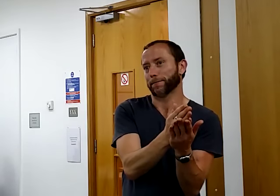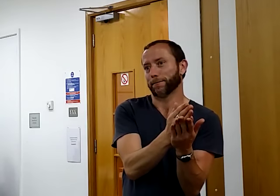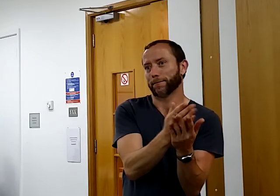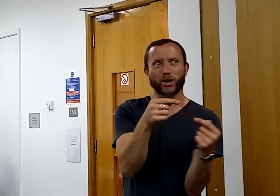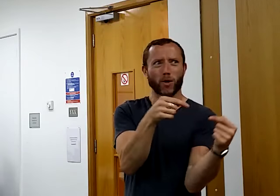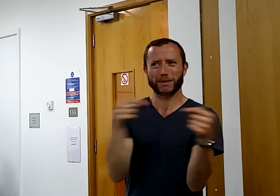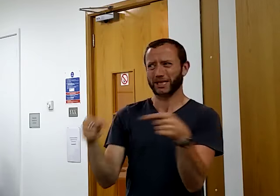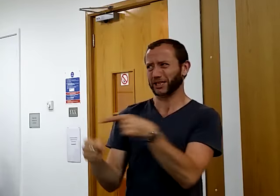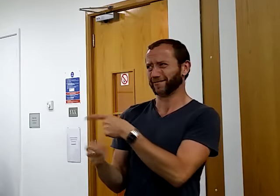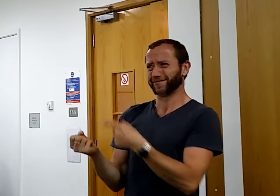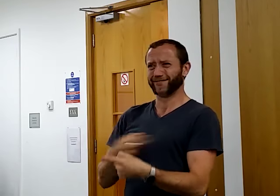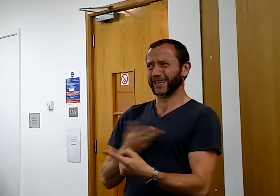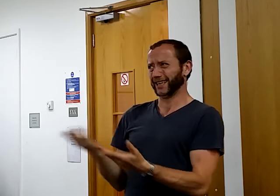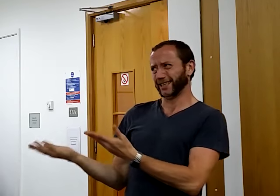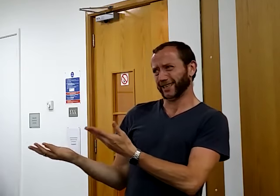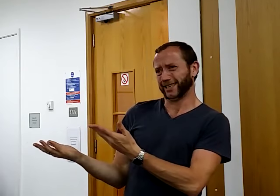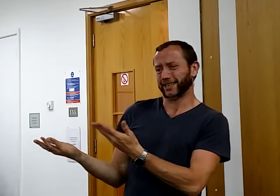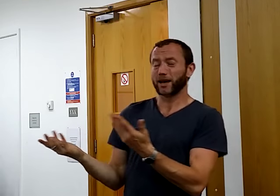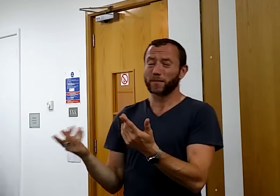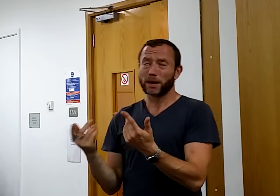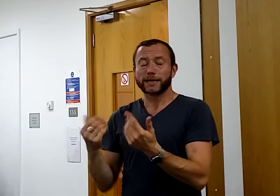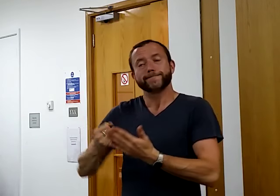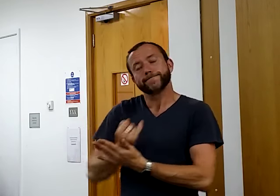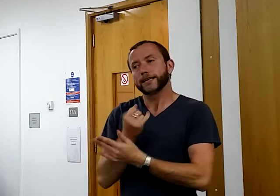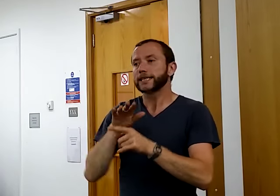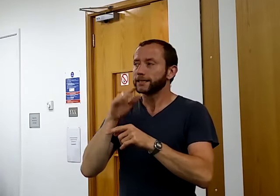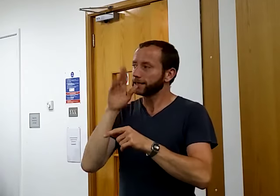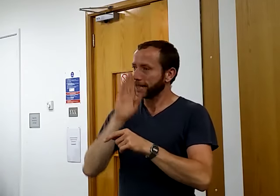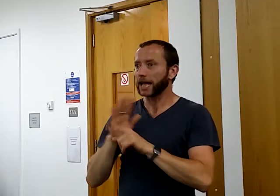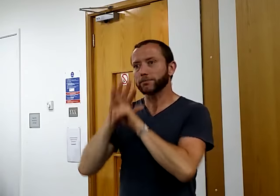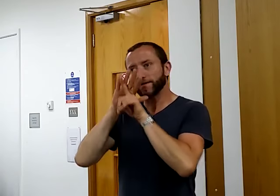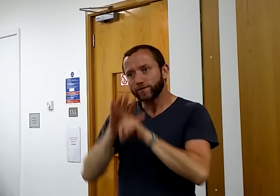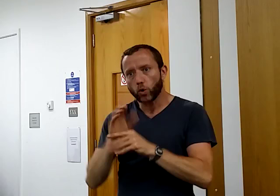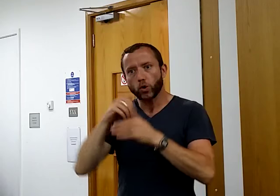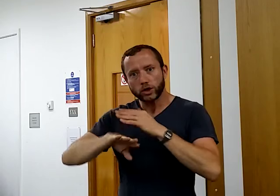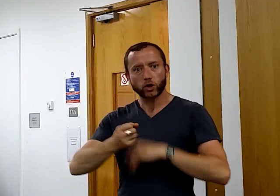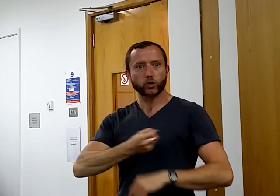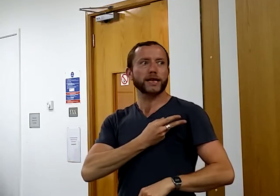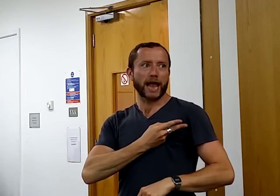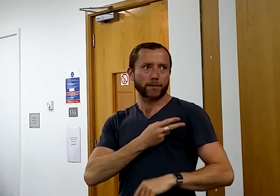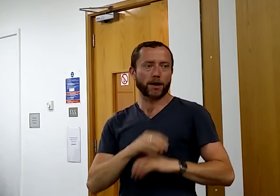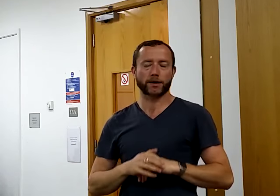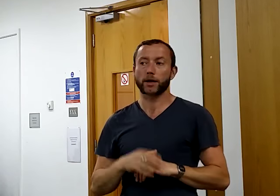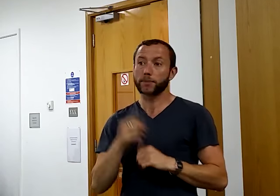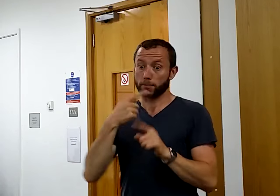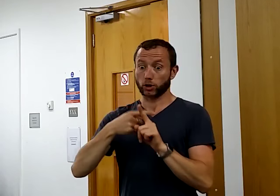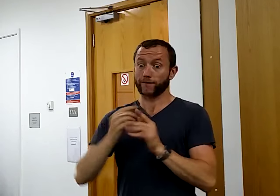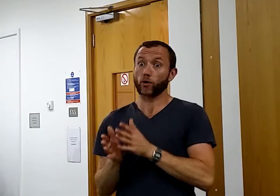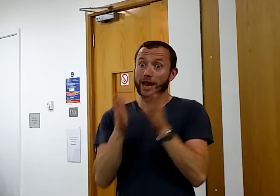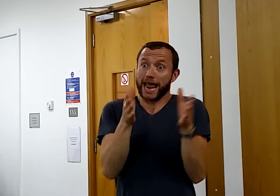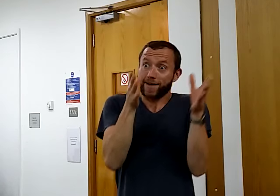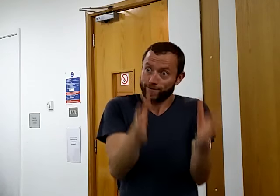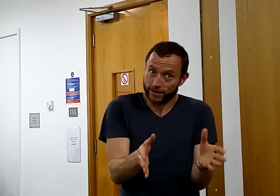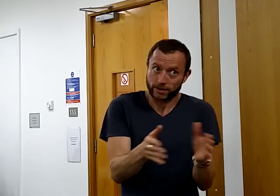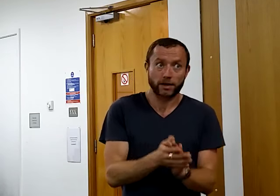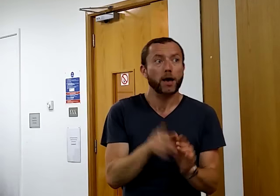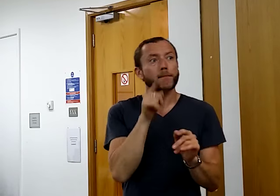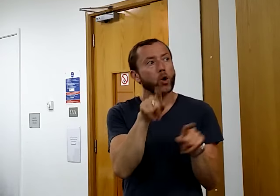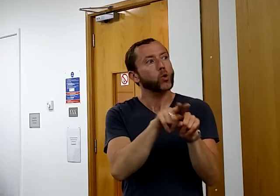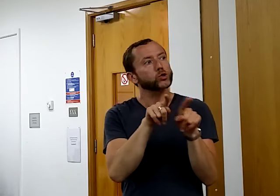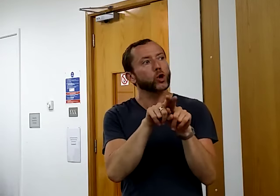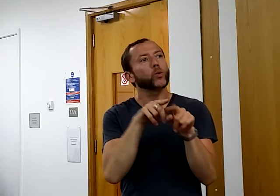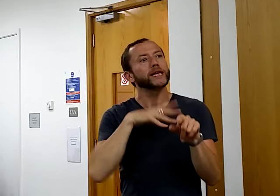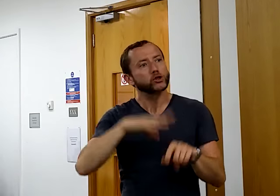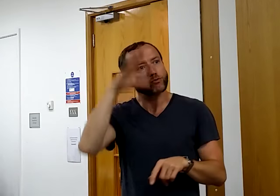that's unfortunately been forced upon the Labour Party, and I think that'll be a good thing for the whole of the left. But the other side of it, really, I think that we can't afford to